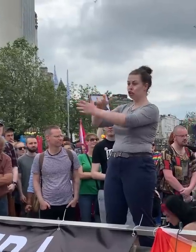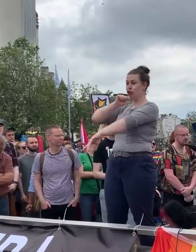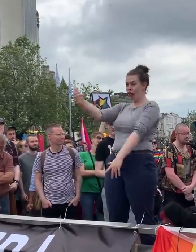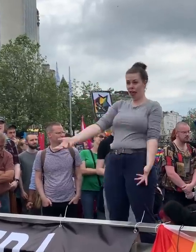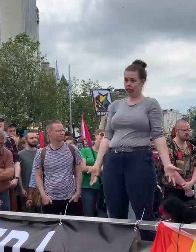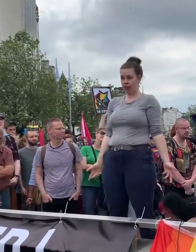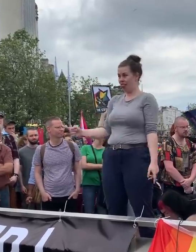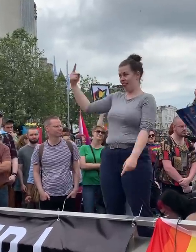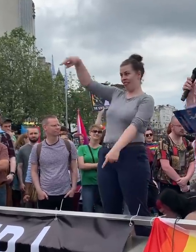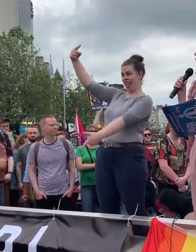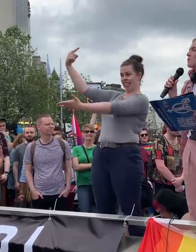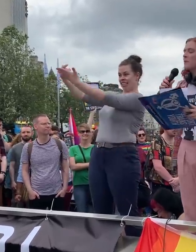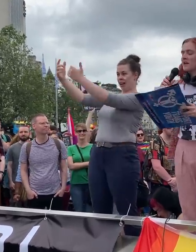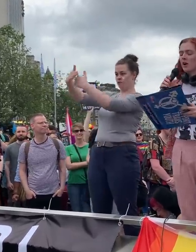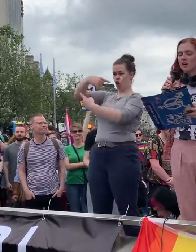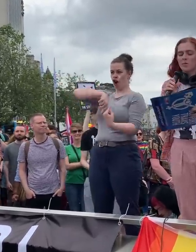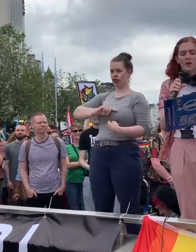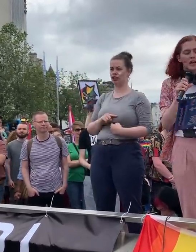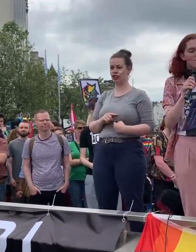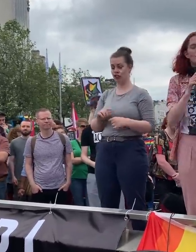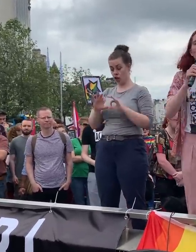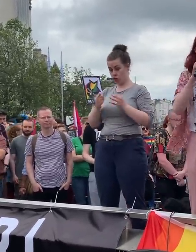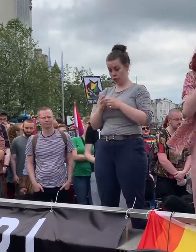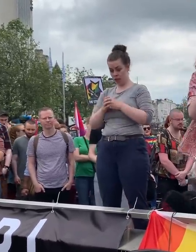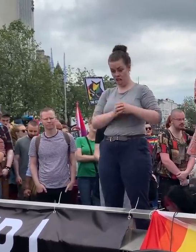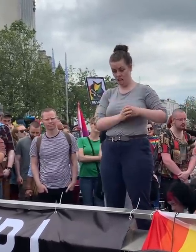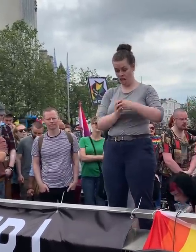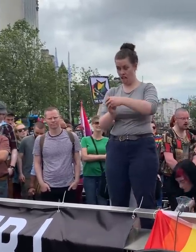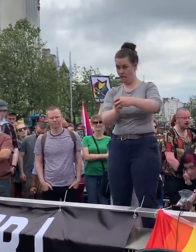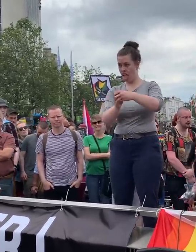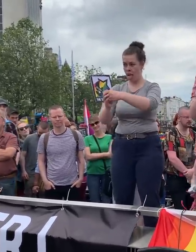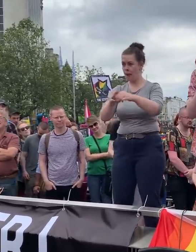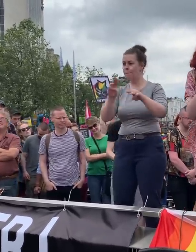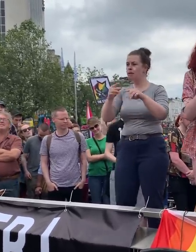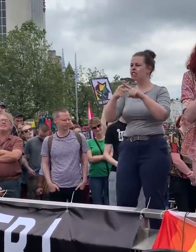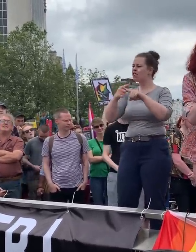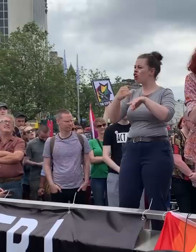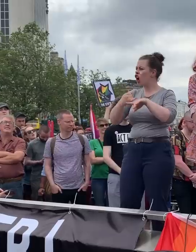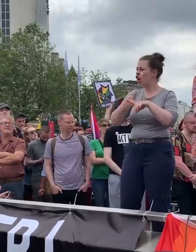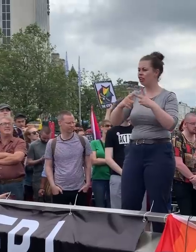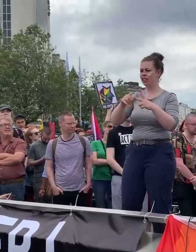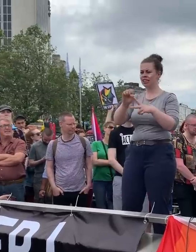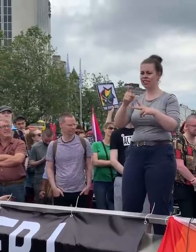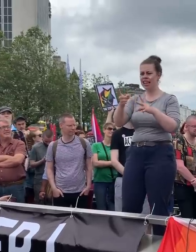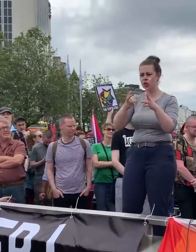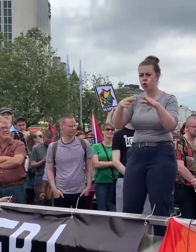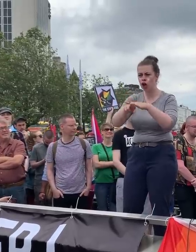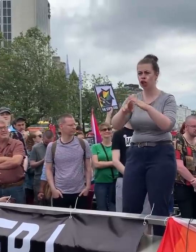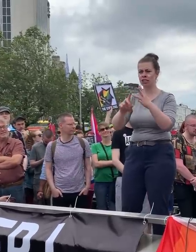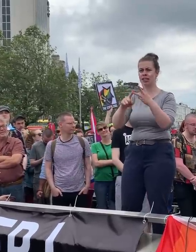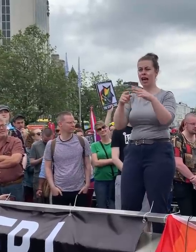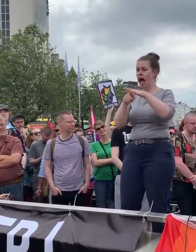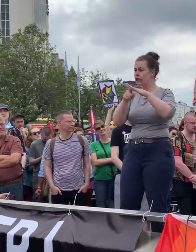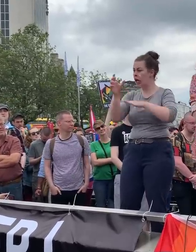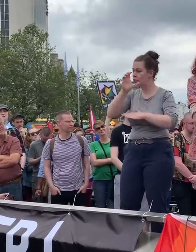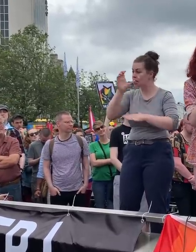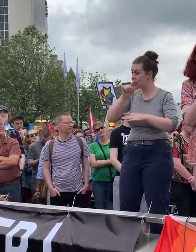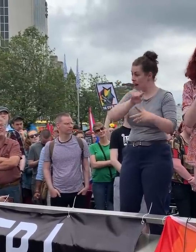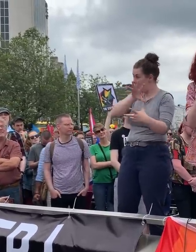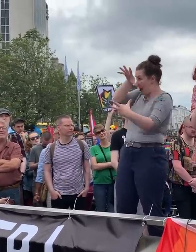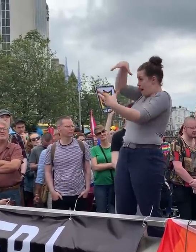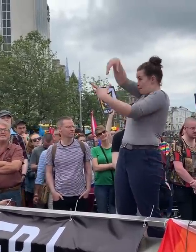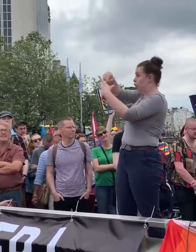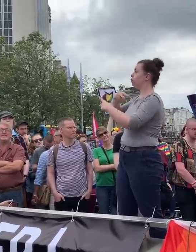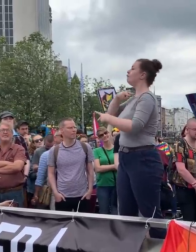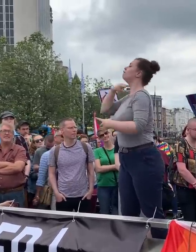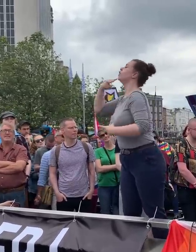Pride. Marginalised groups within our community, people of colour, sex workers, refugees and asylum seekers, are not being given